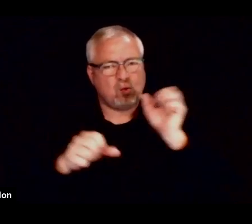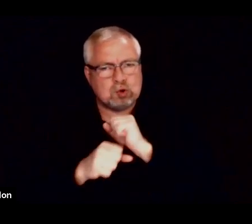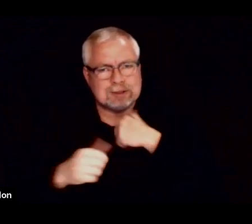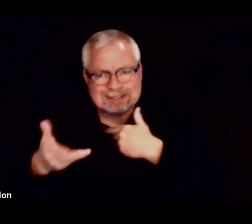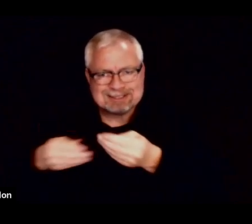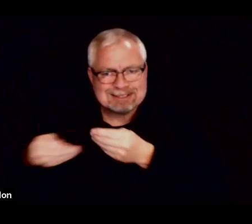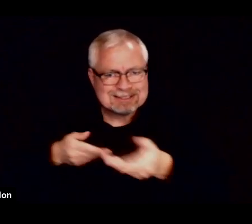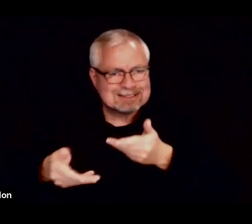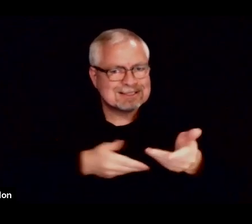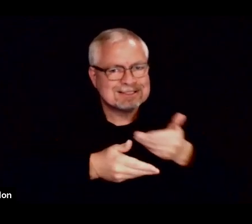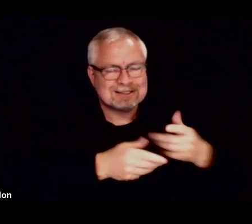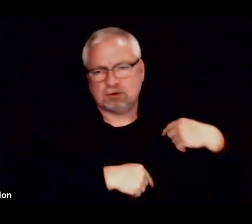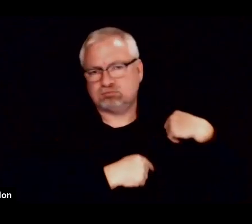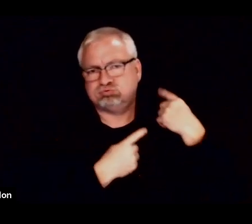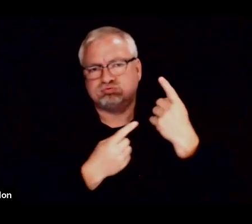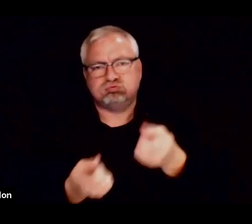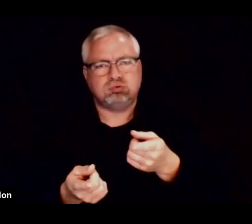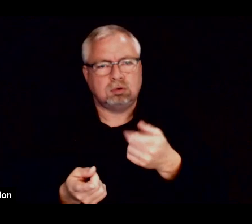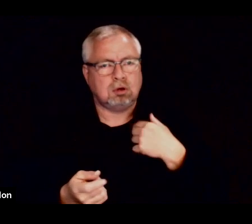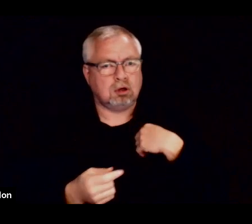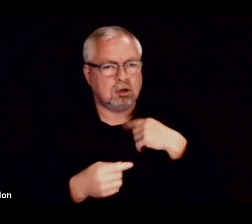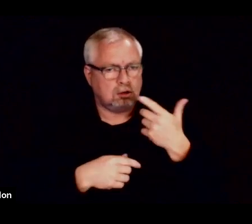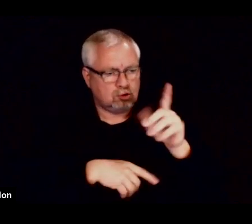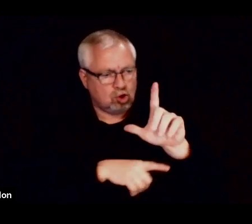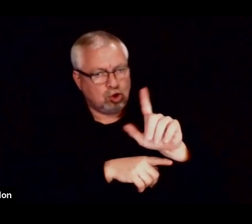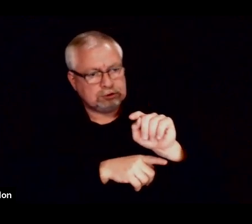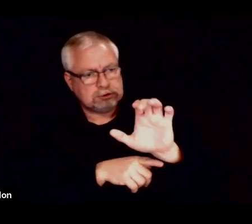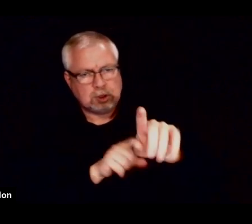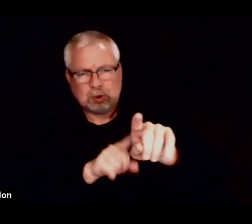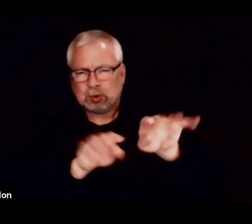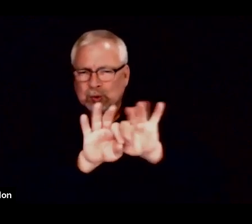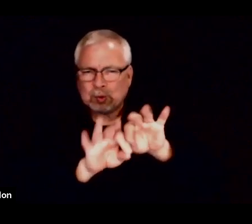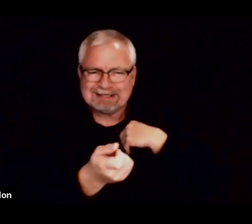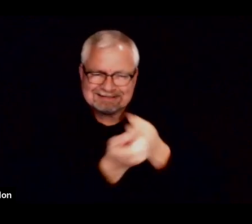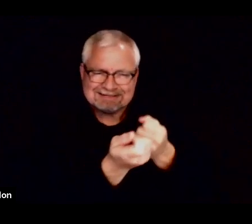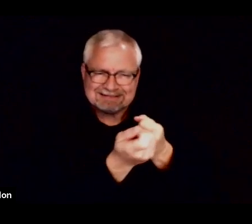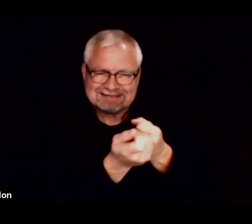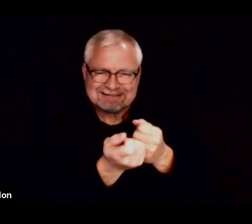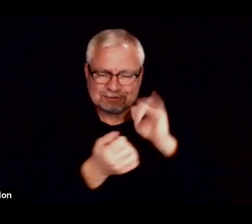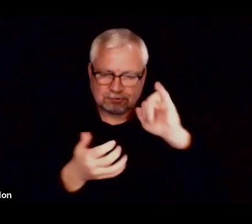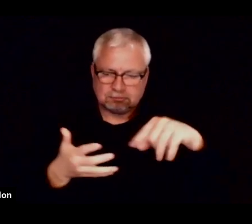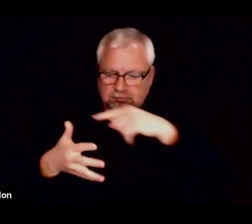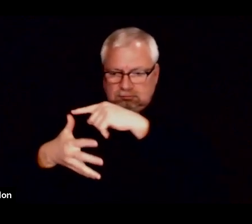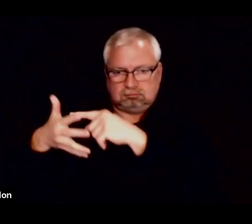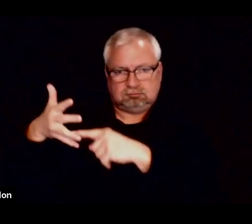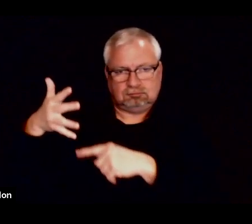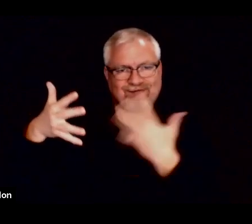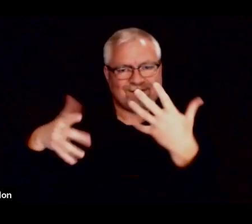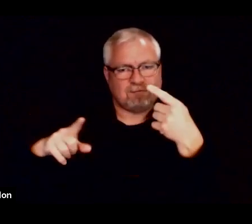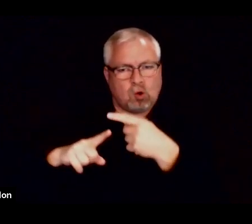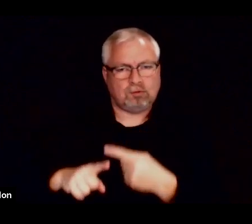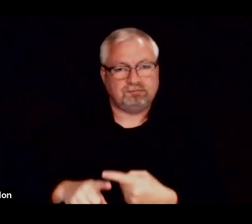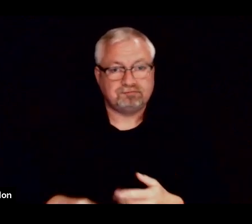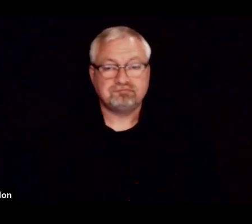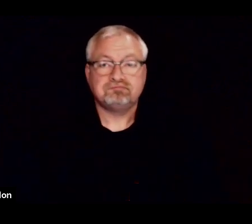to implement that long-term care support plan. Just a quick word on our testing